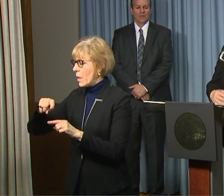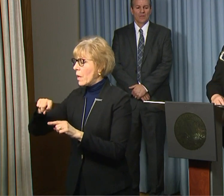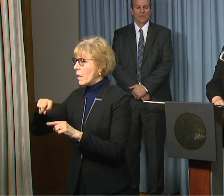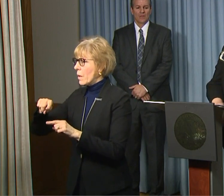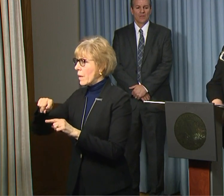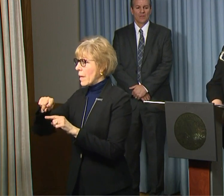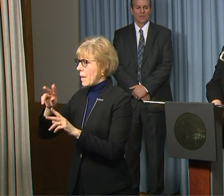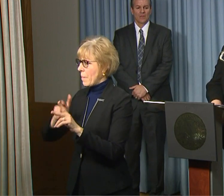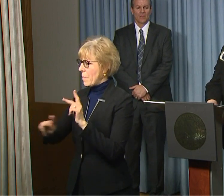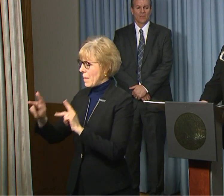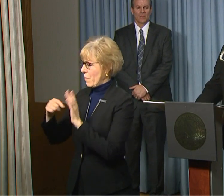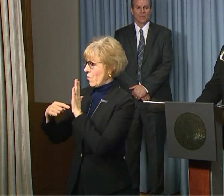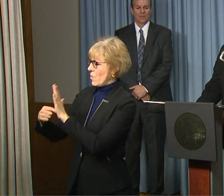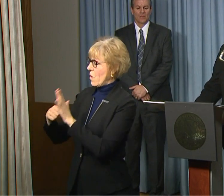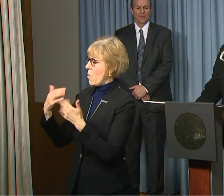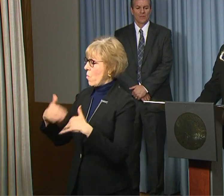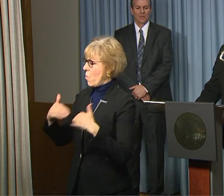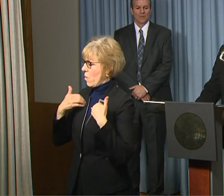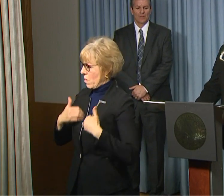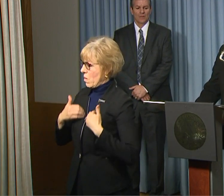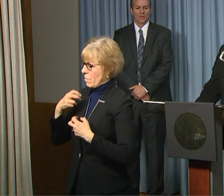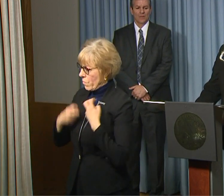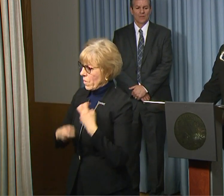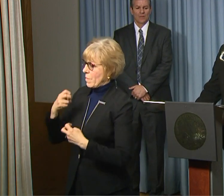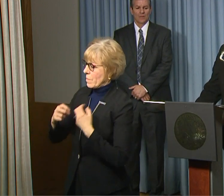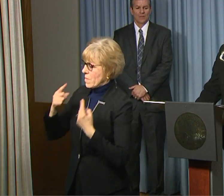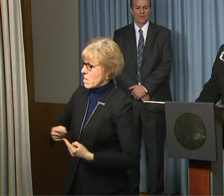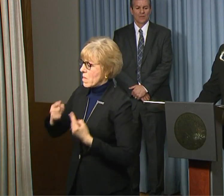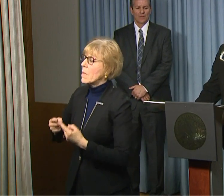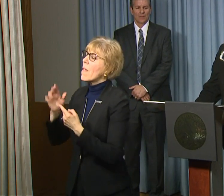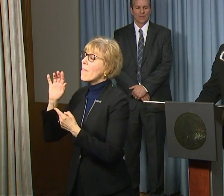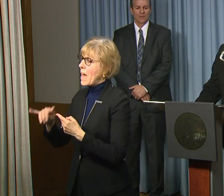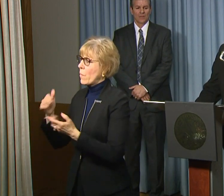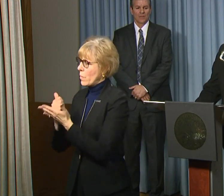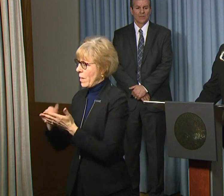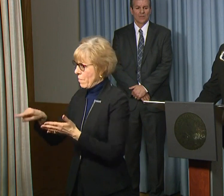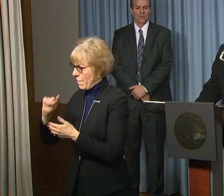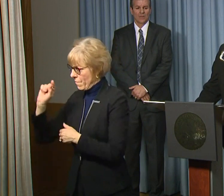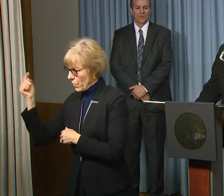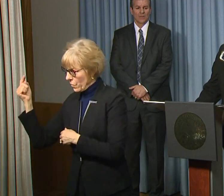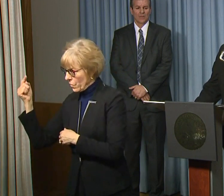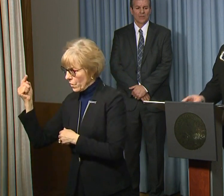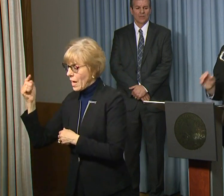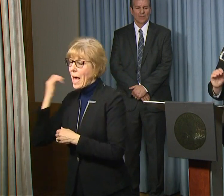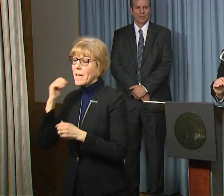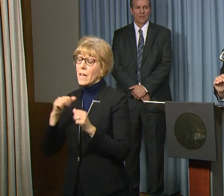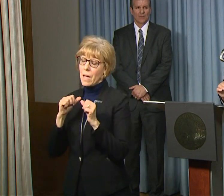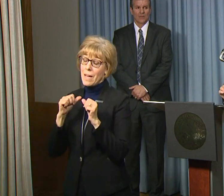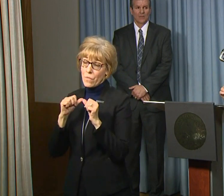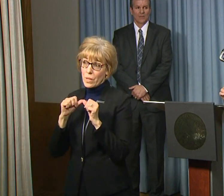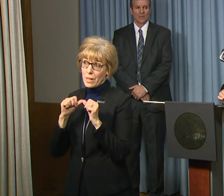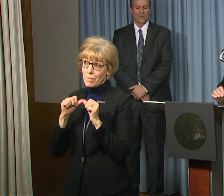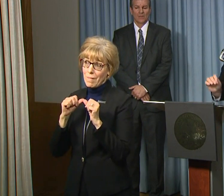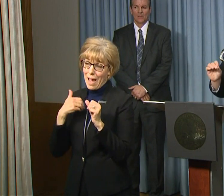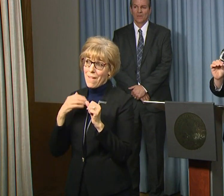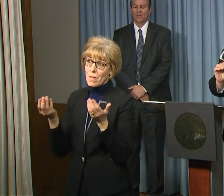those significant respiratory issues. And then we will continue as long as we have the resources. Let me